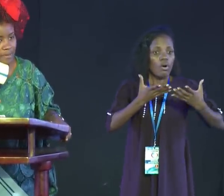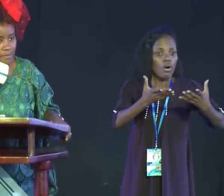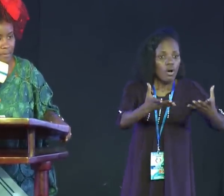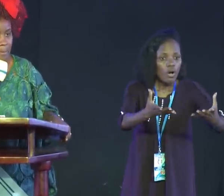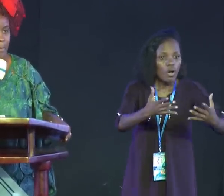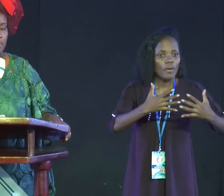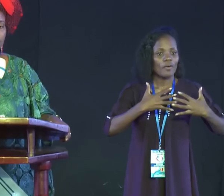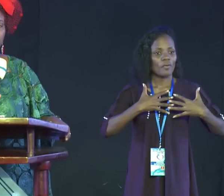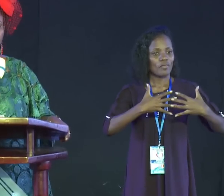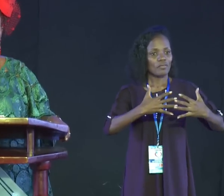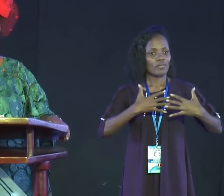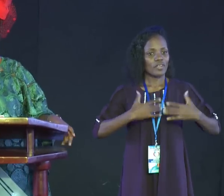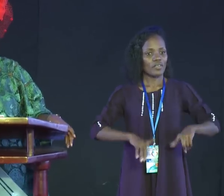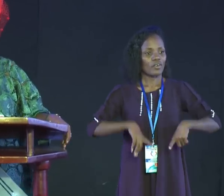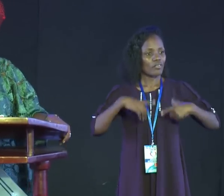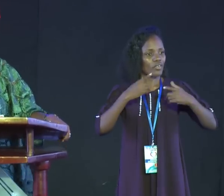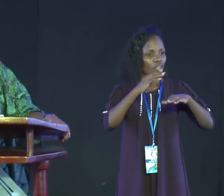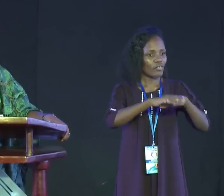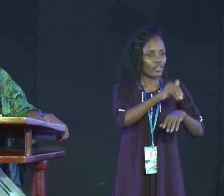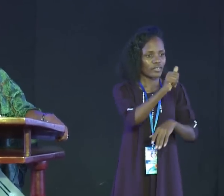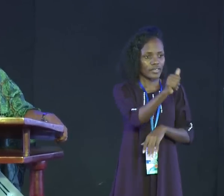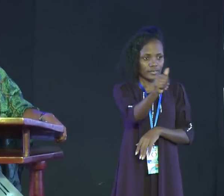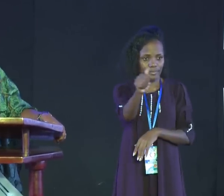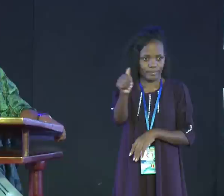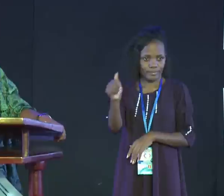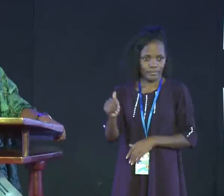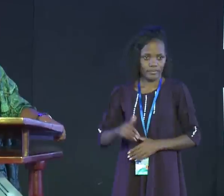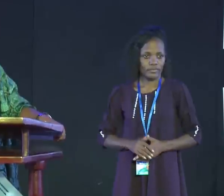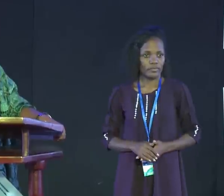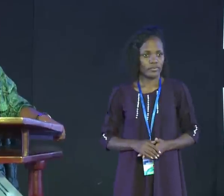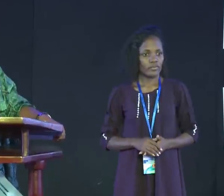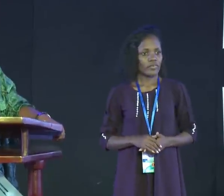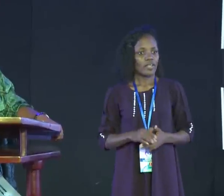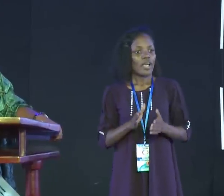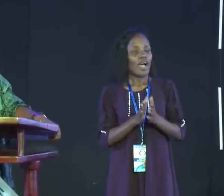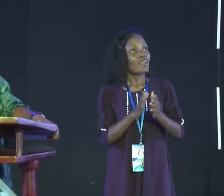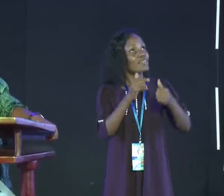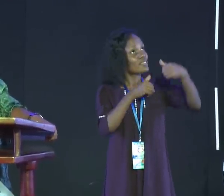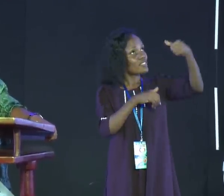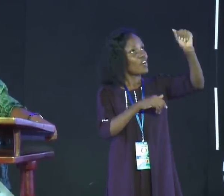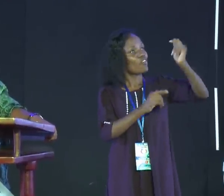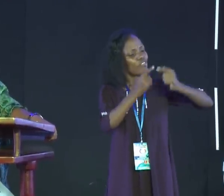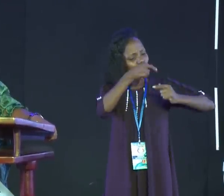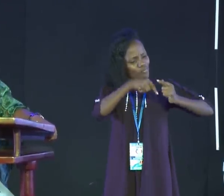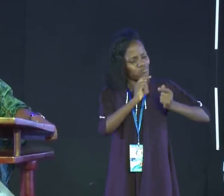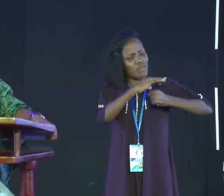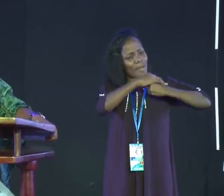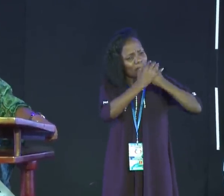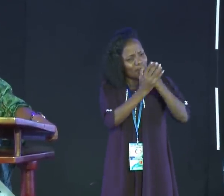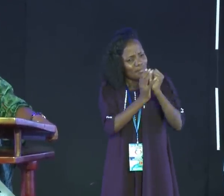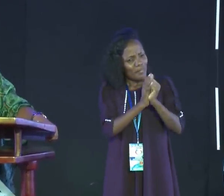of life. Asobola otufuwako omukko gw'obulamu. Can mend our brokenness.